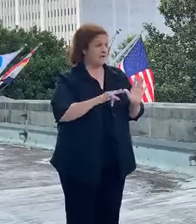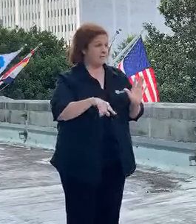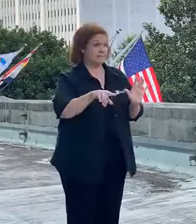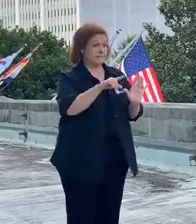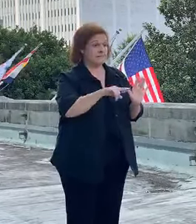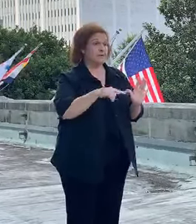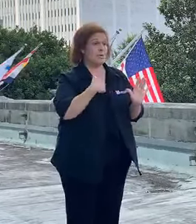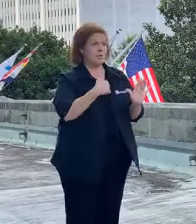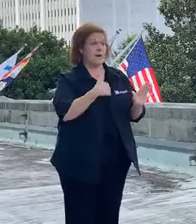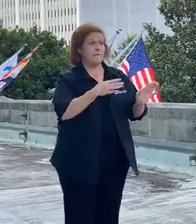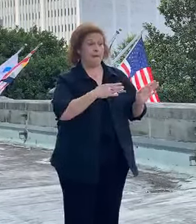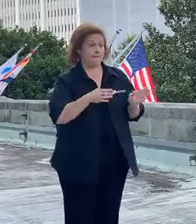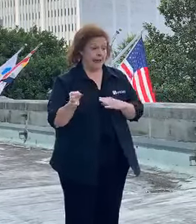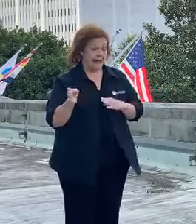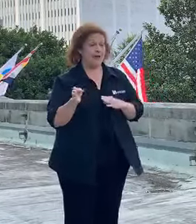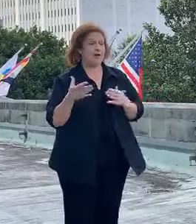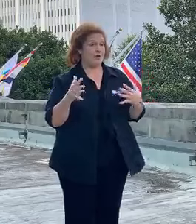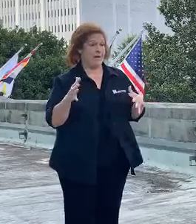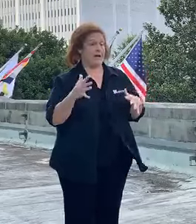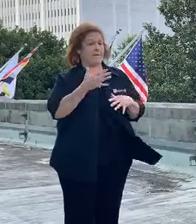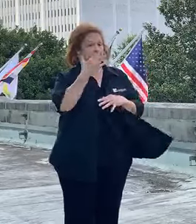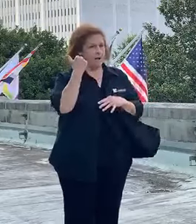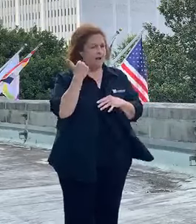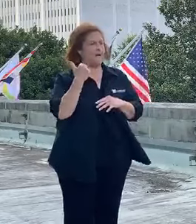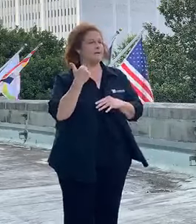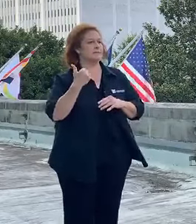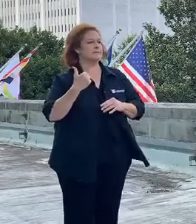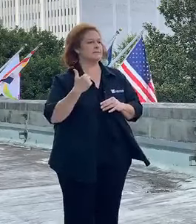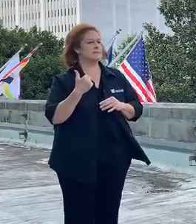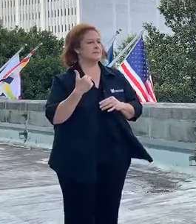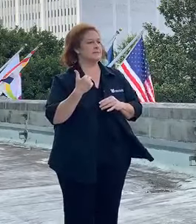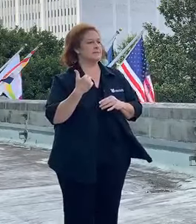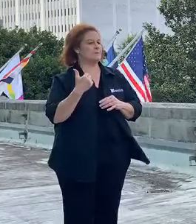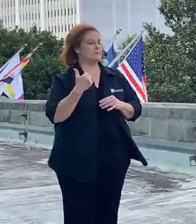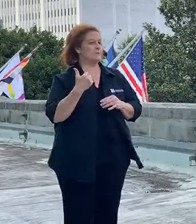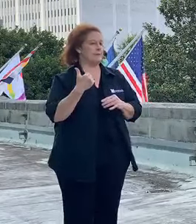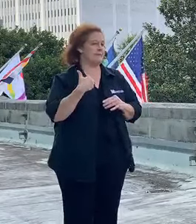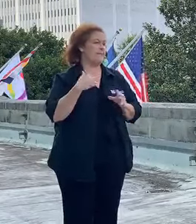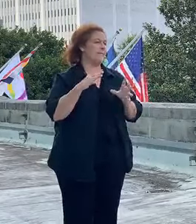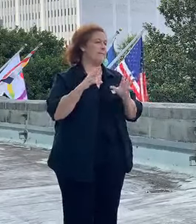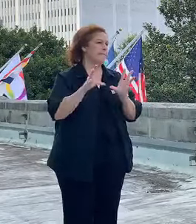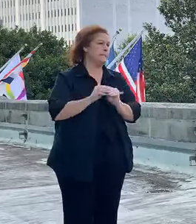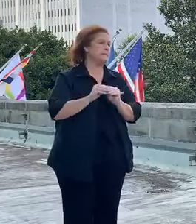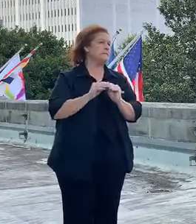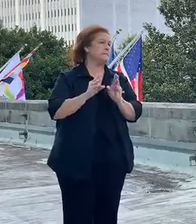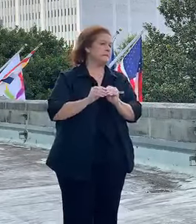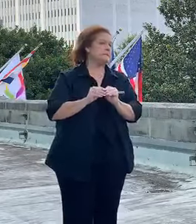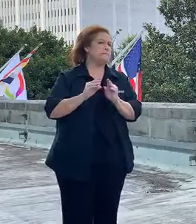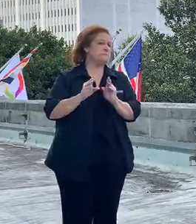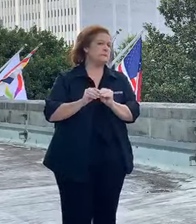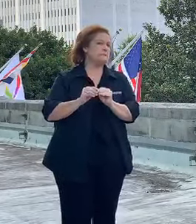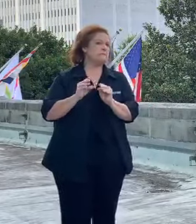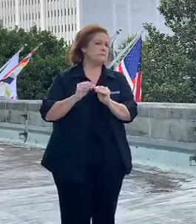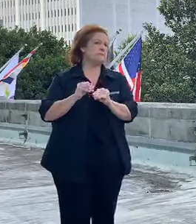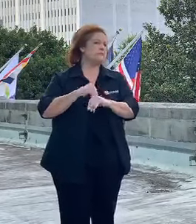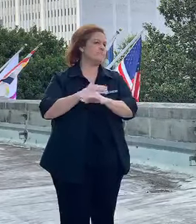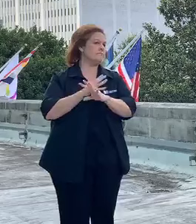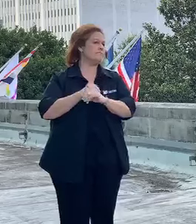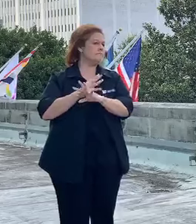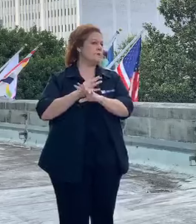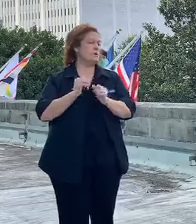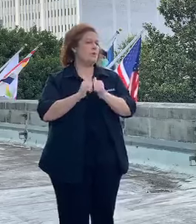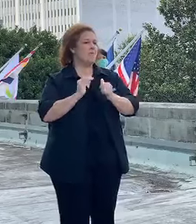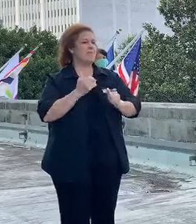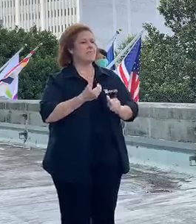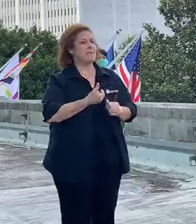we are prepared, because we've been having video teleconference and teleconference meetings all week with our